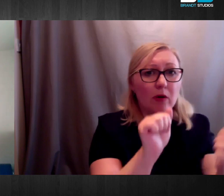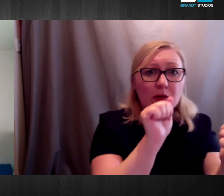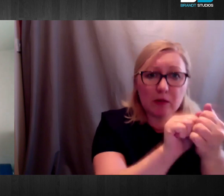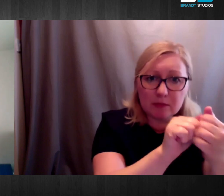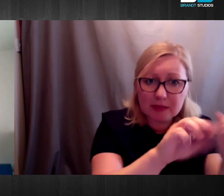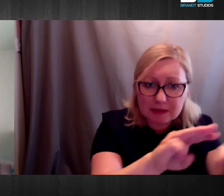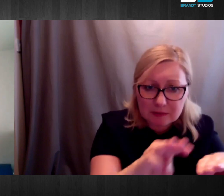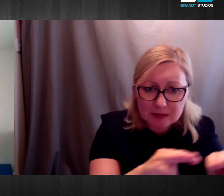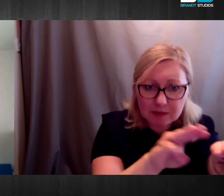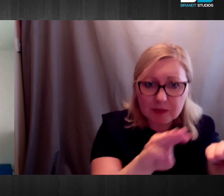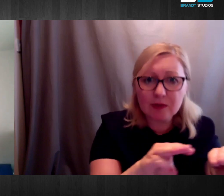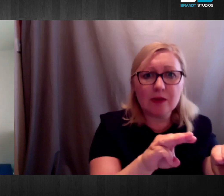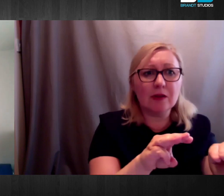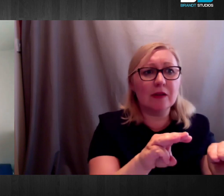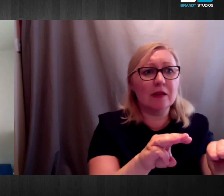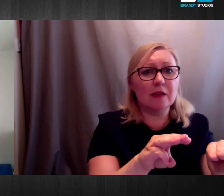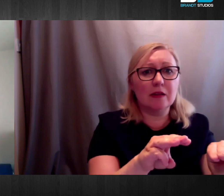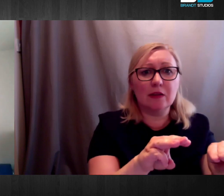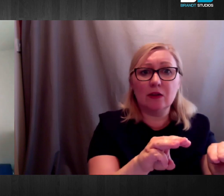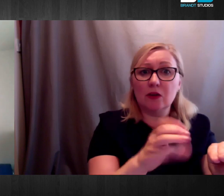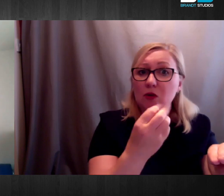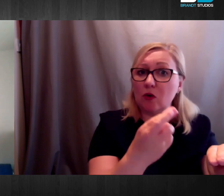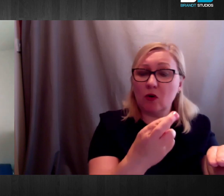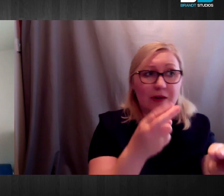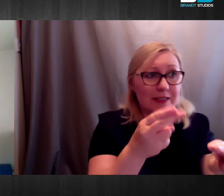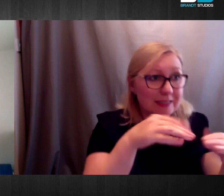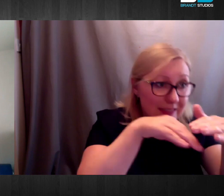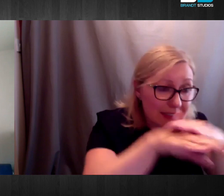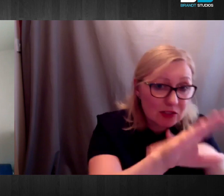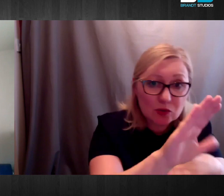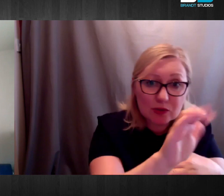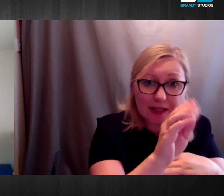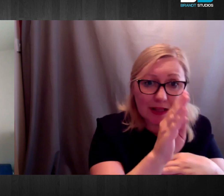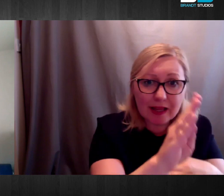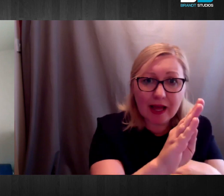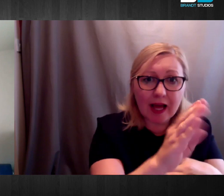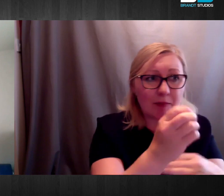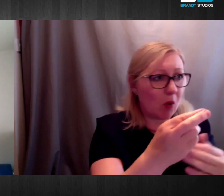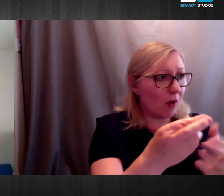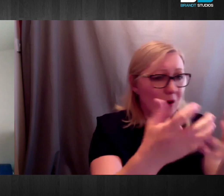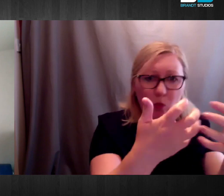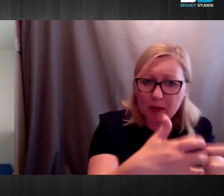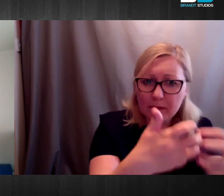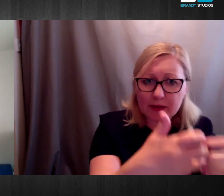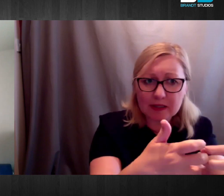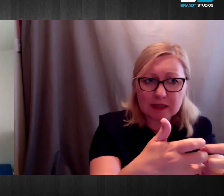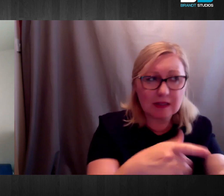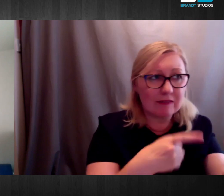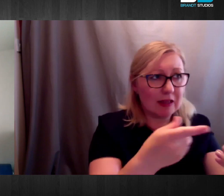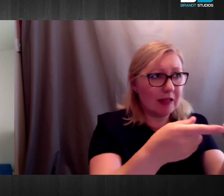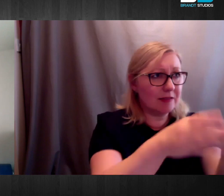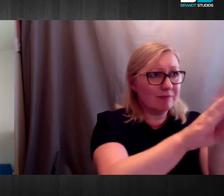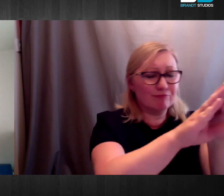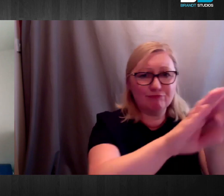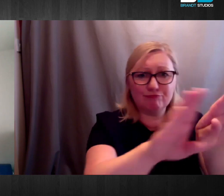involves access to laboratories or sort of physical equipment that would be required. So